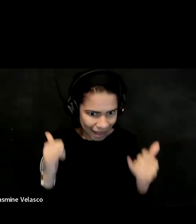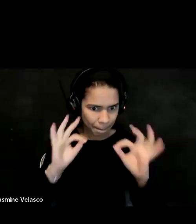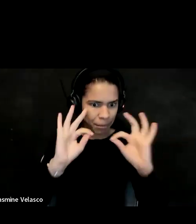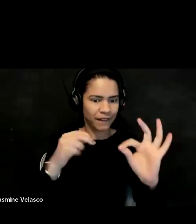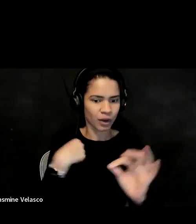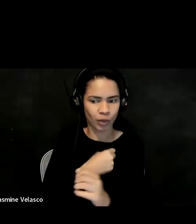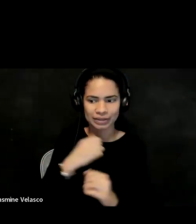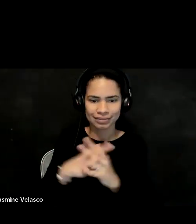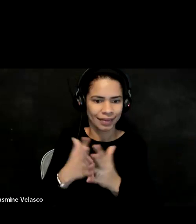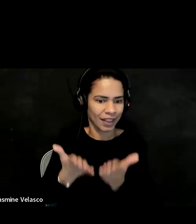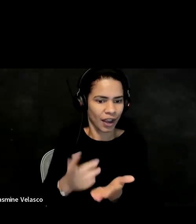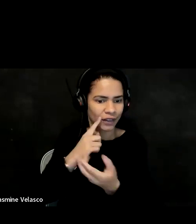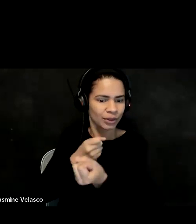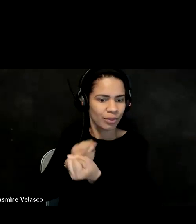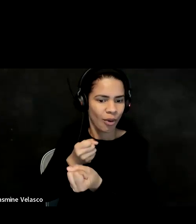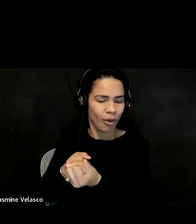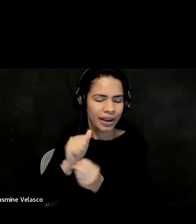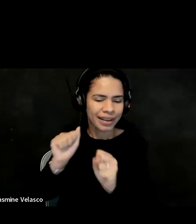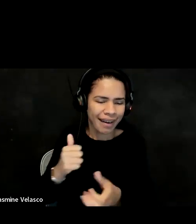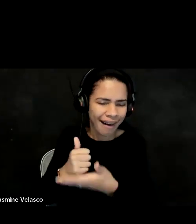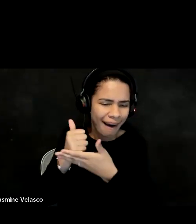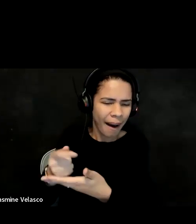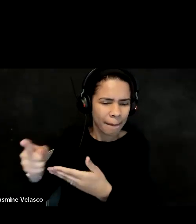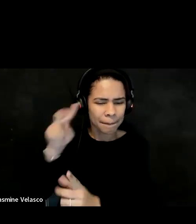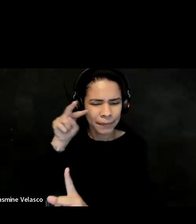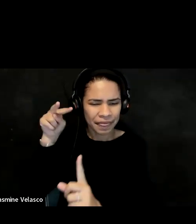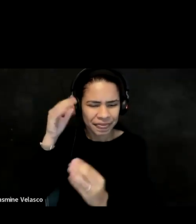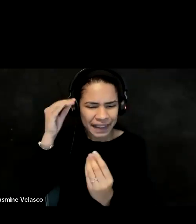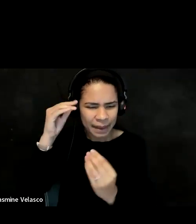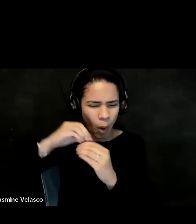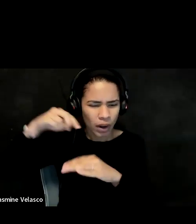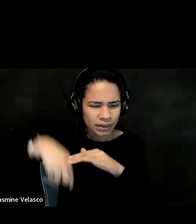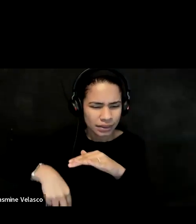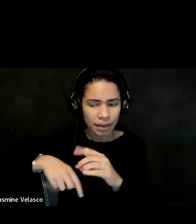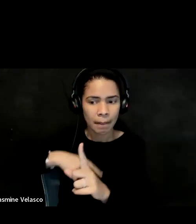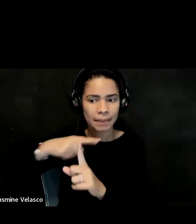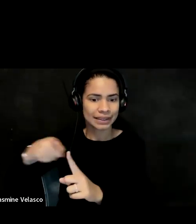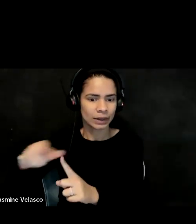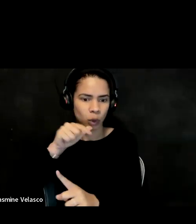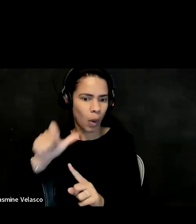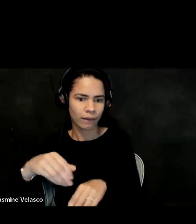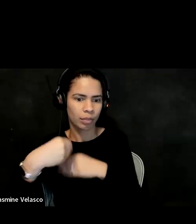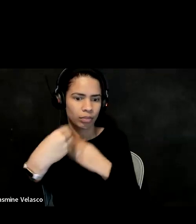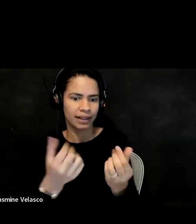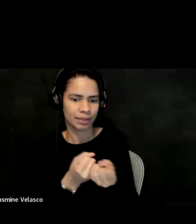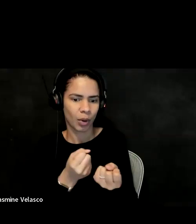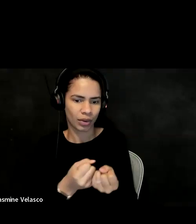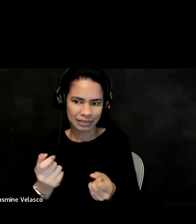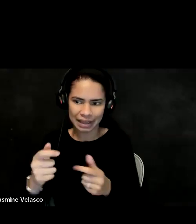We can help them think about how to do that project critically, but then they don't have to be that support. The DKC exists to do